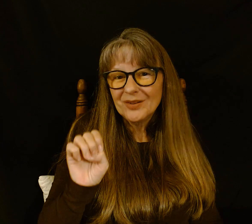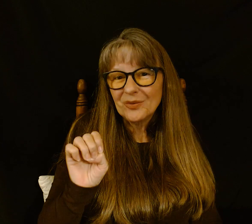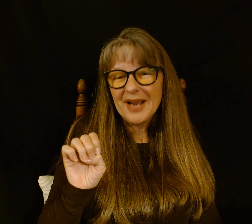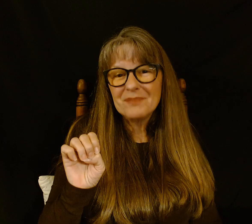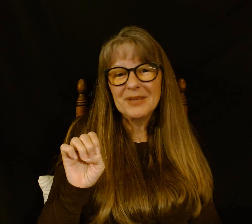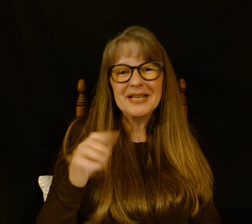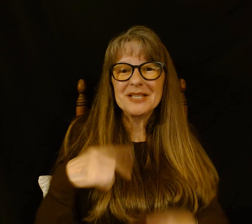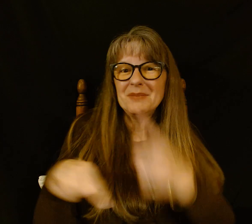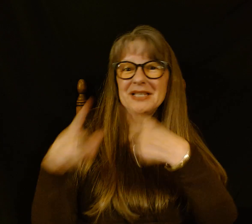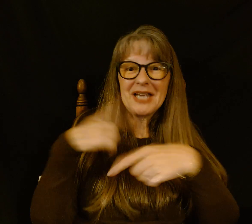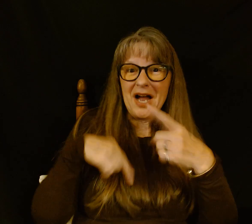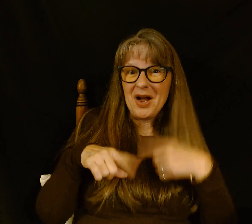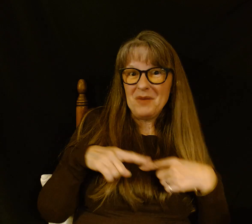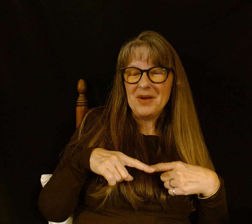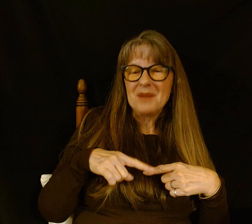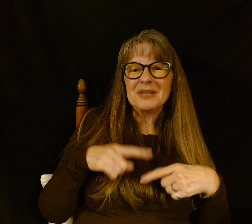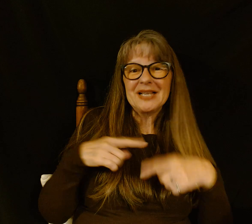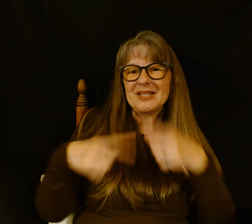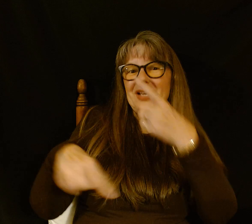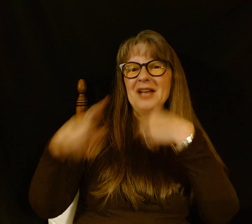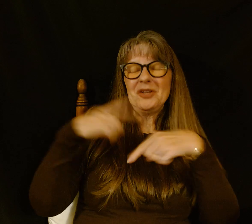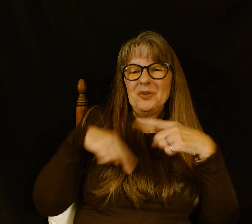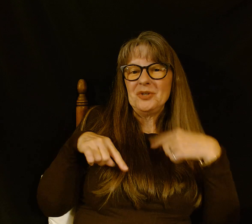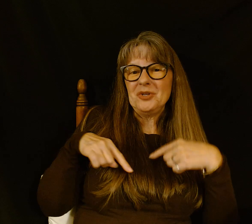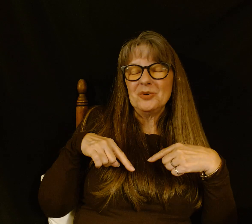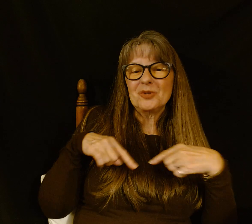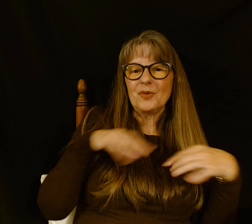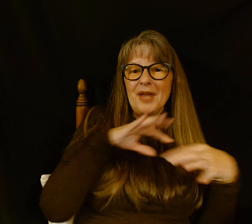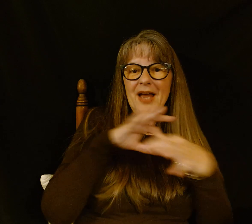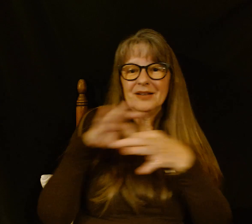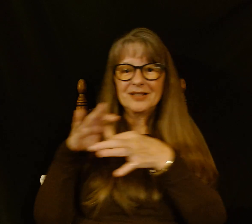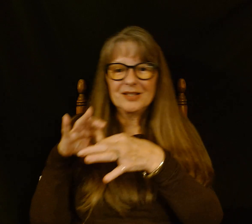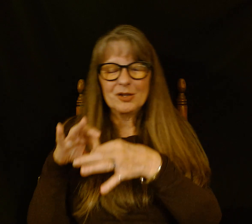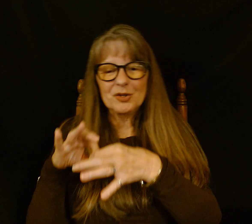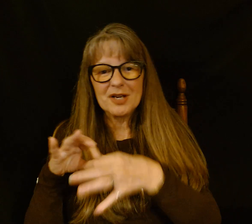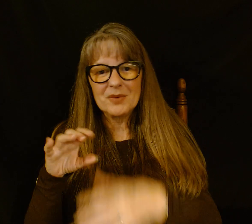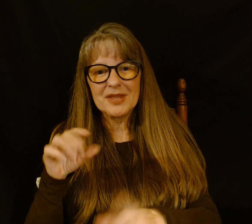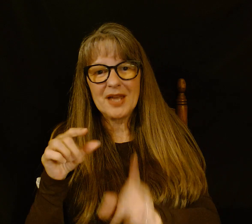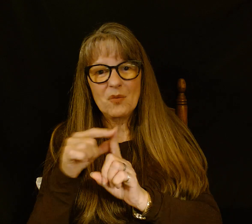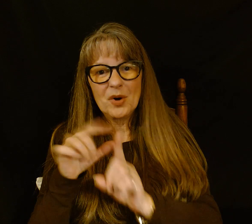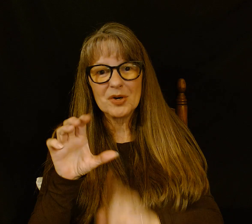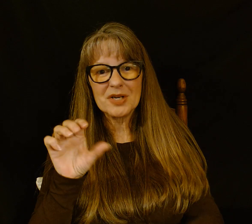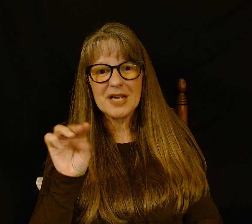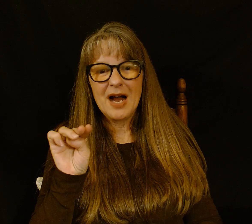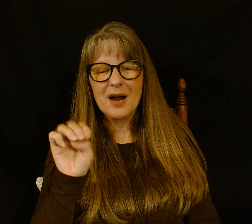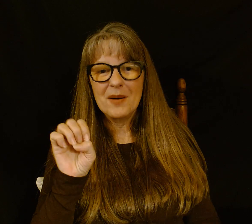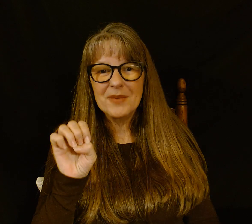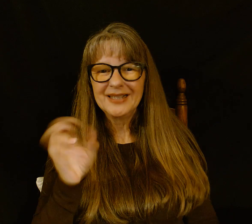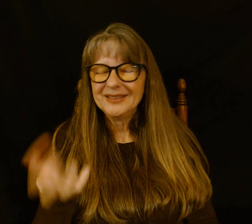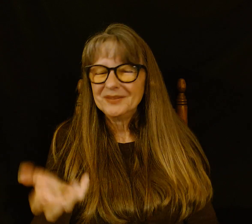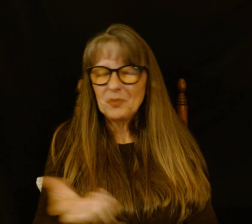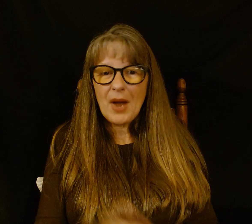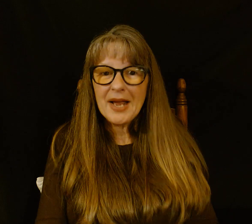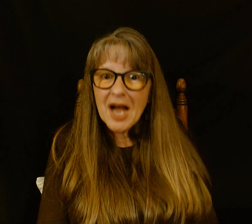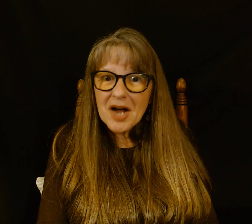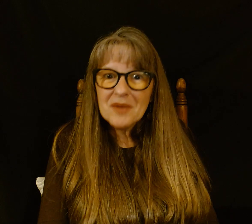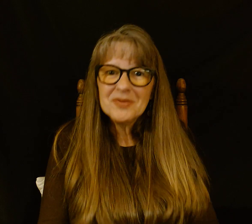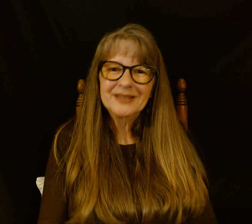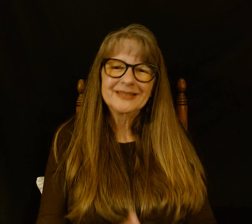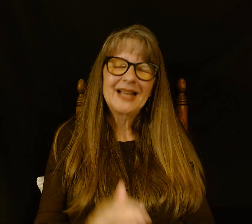right? But it doesn't mean to come, but that's the sign that you would use for that associated with that word come. Why come?